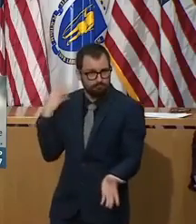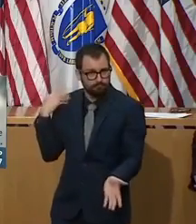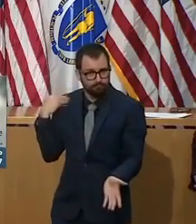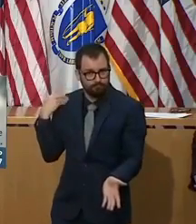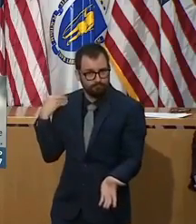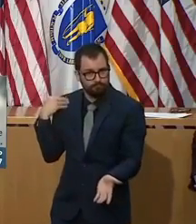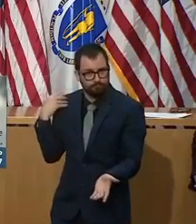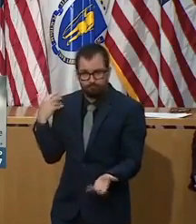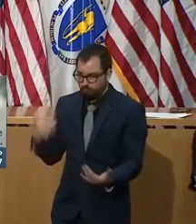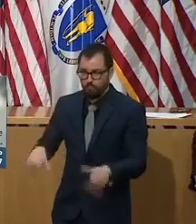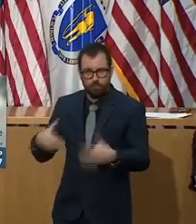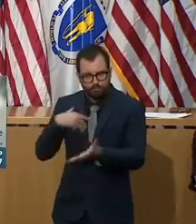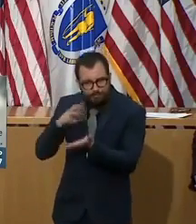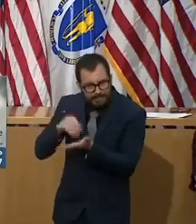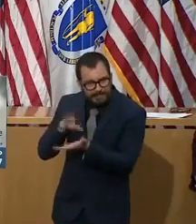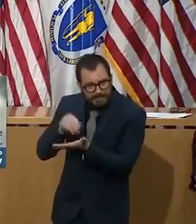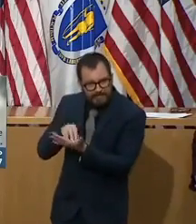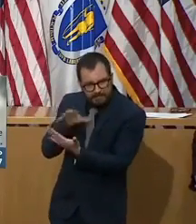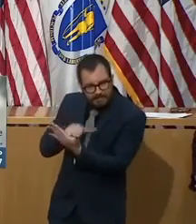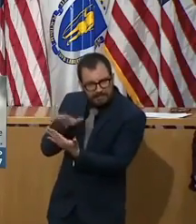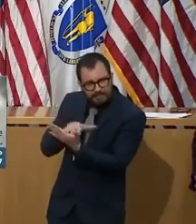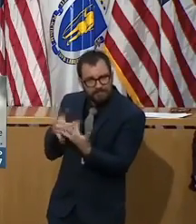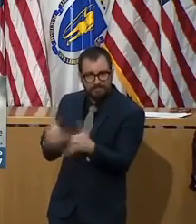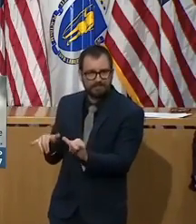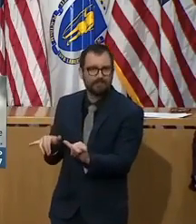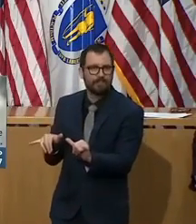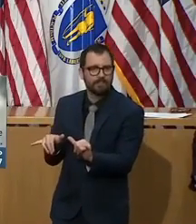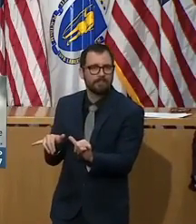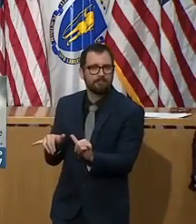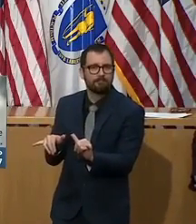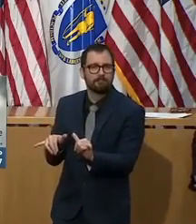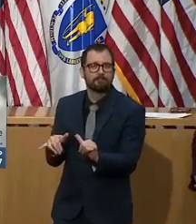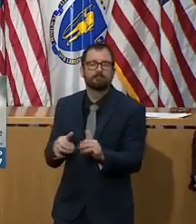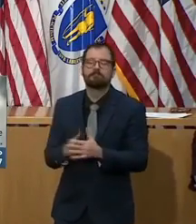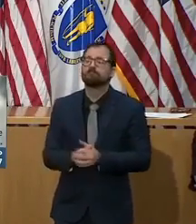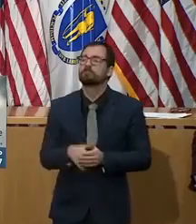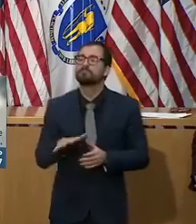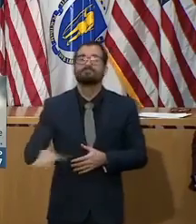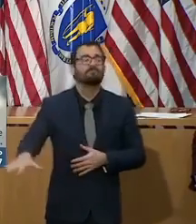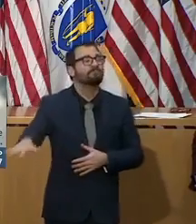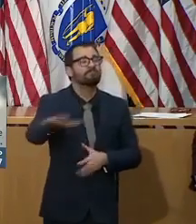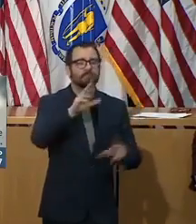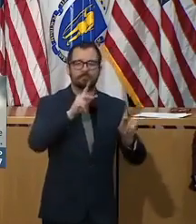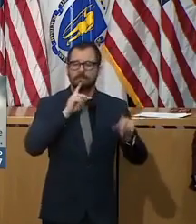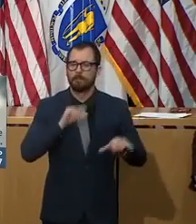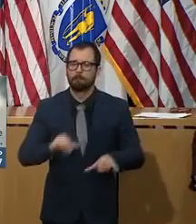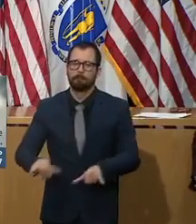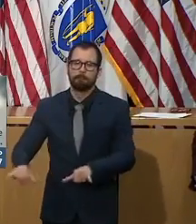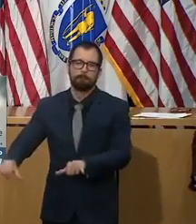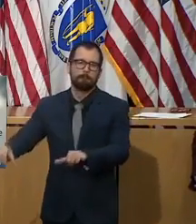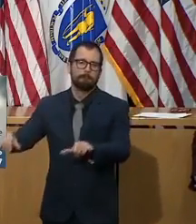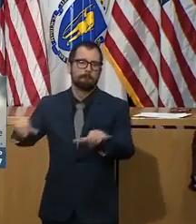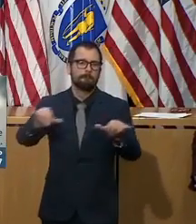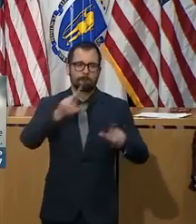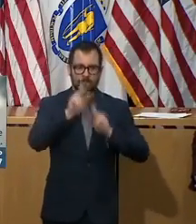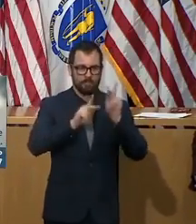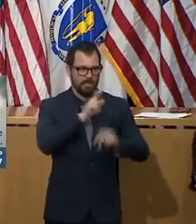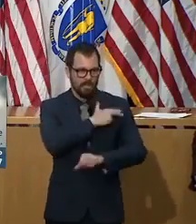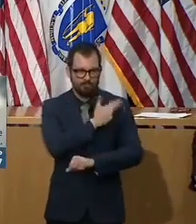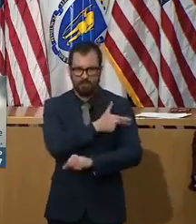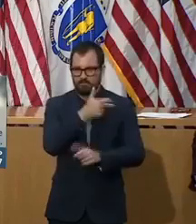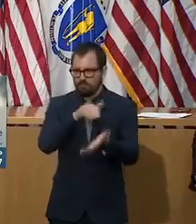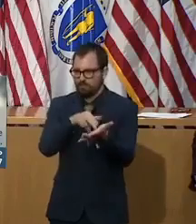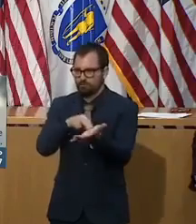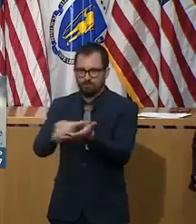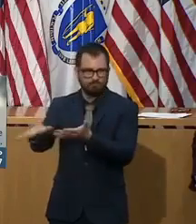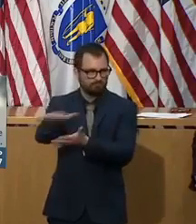everybody has said you need to see downward trends. Downward trends. We don't have, on one of the key